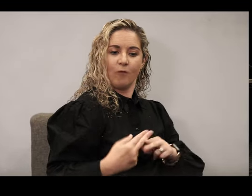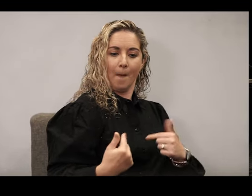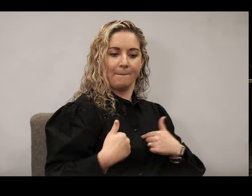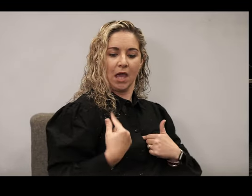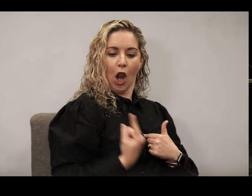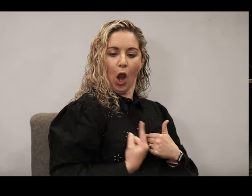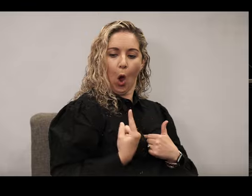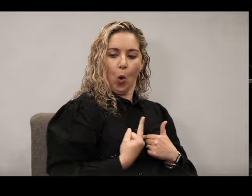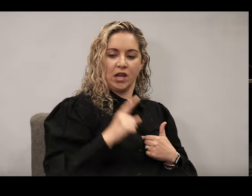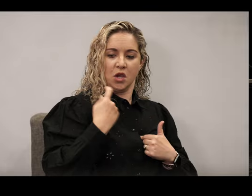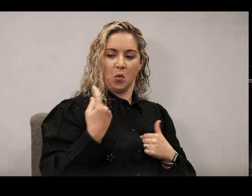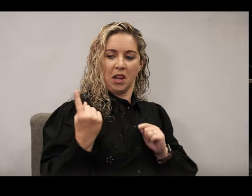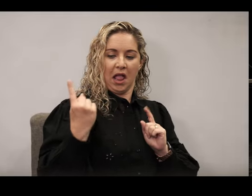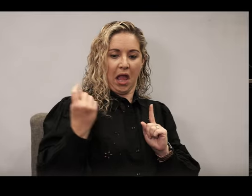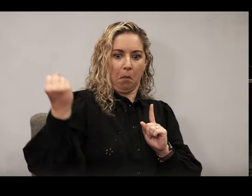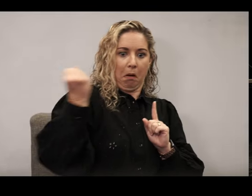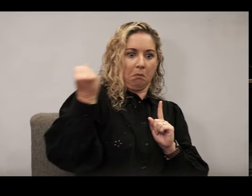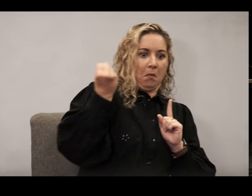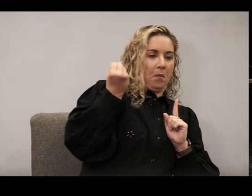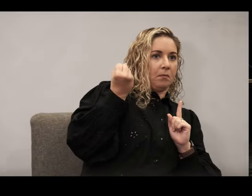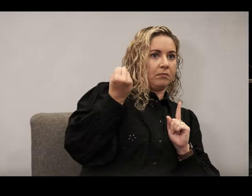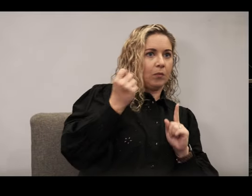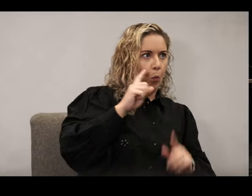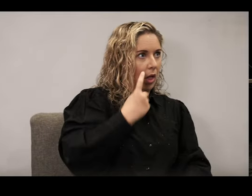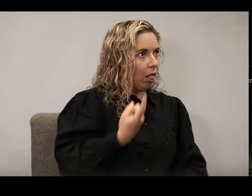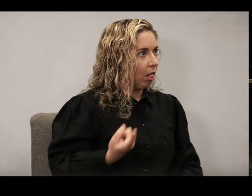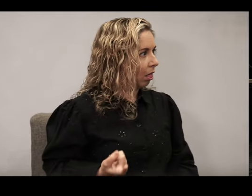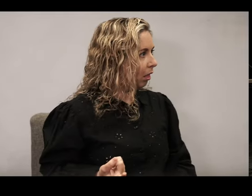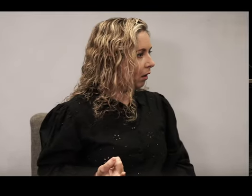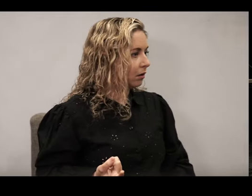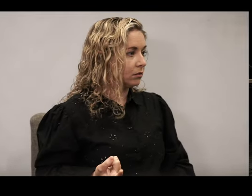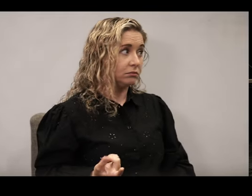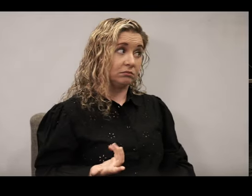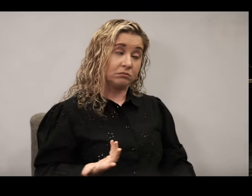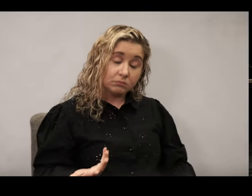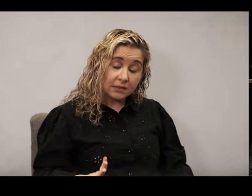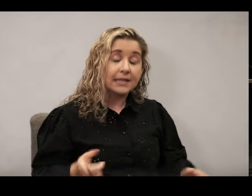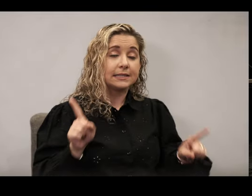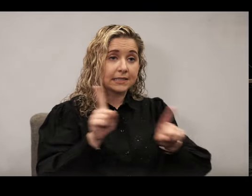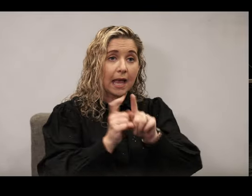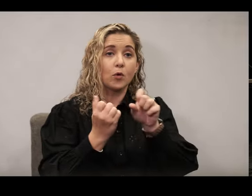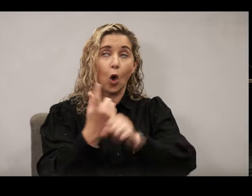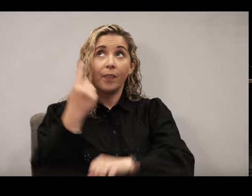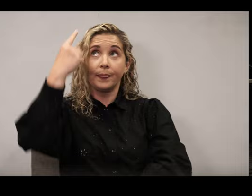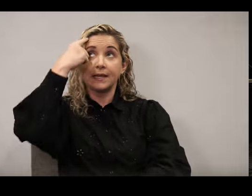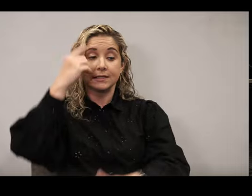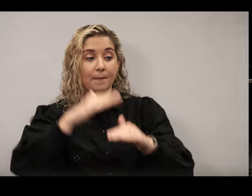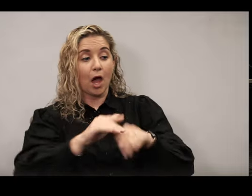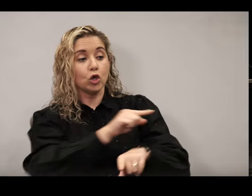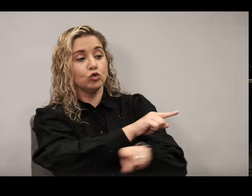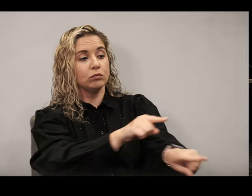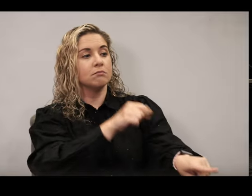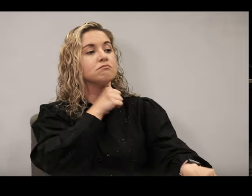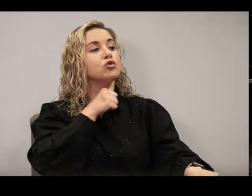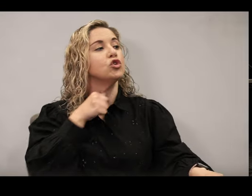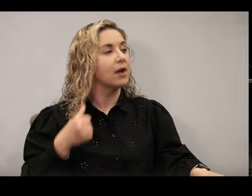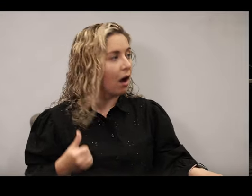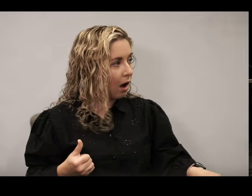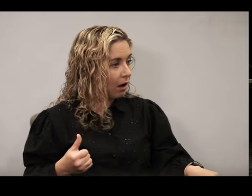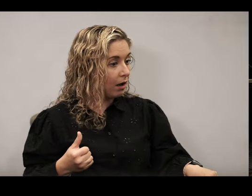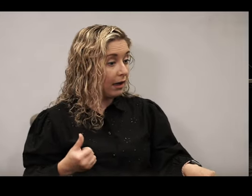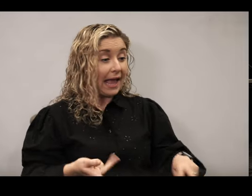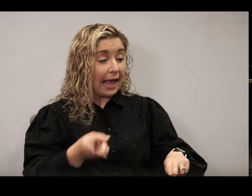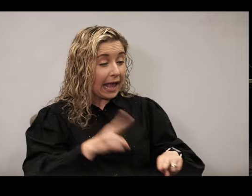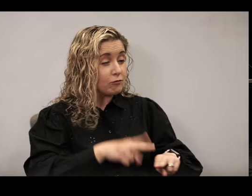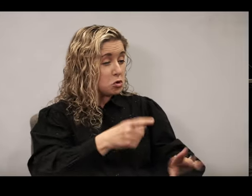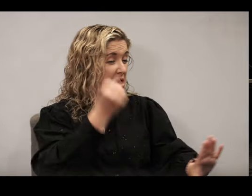opportunity arose, they might do it to you. And that's exactly what we did when God came to us. In an even more profound way, what you do to God's